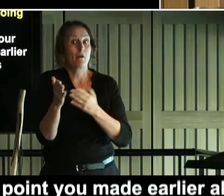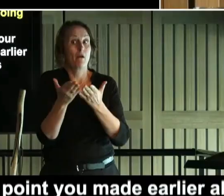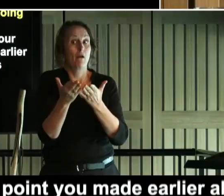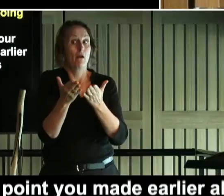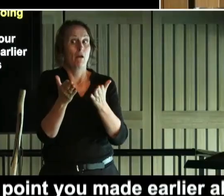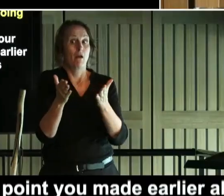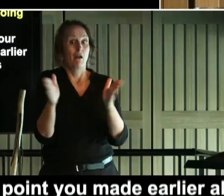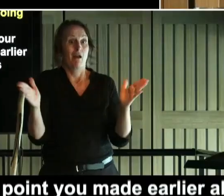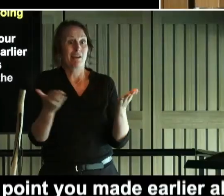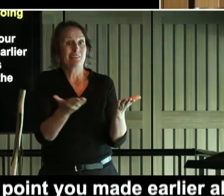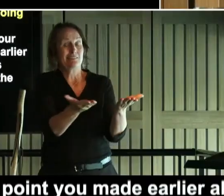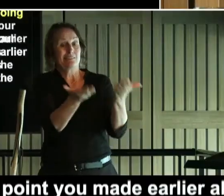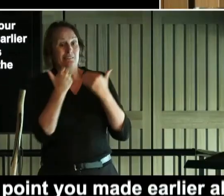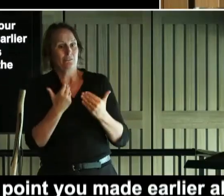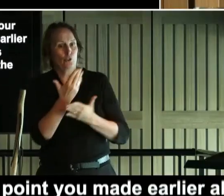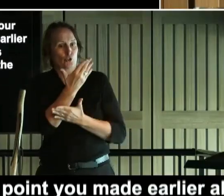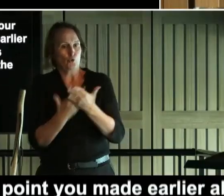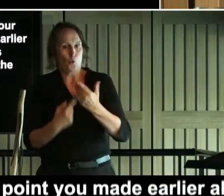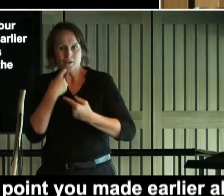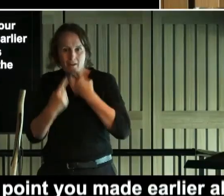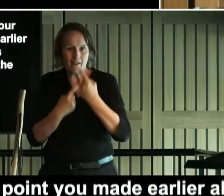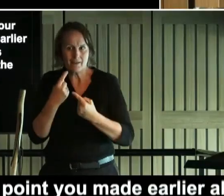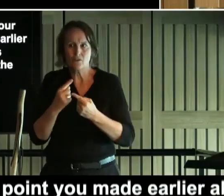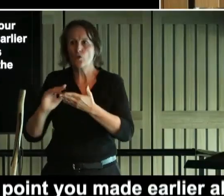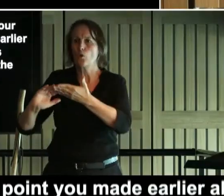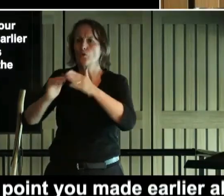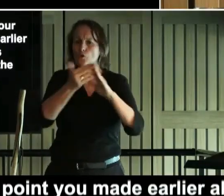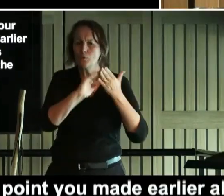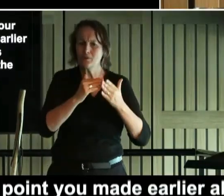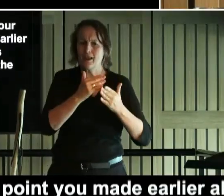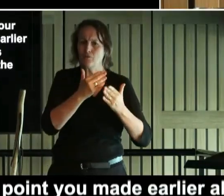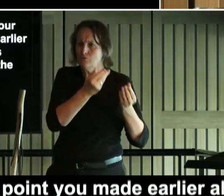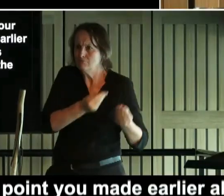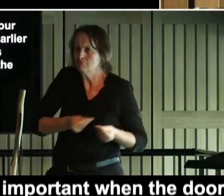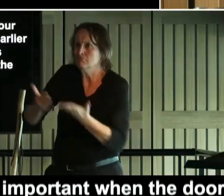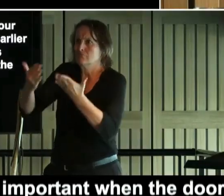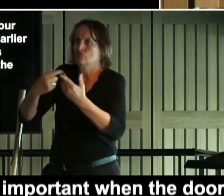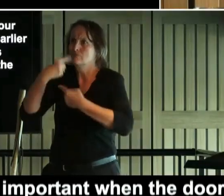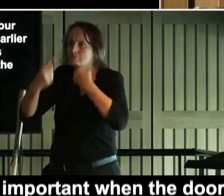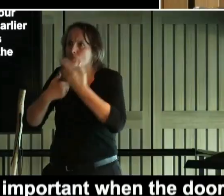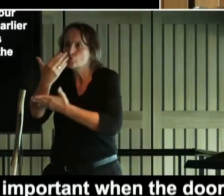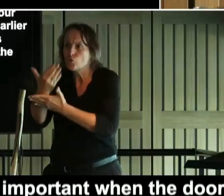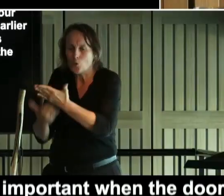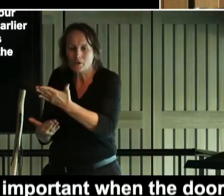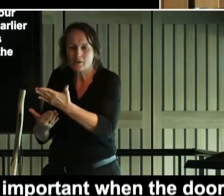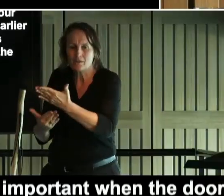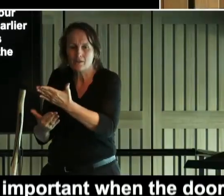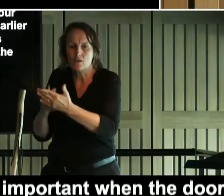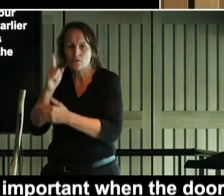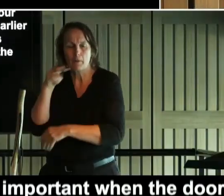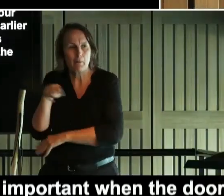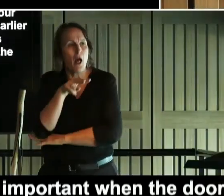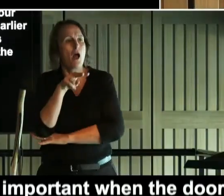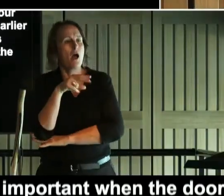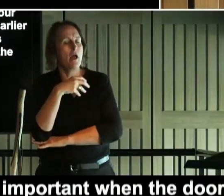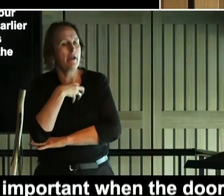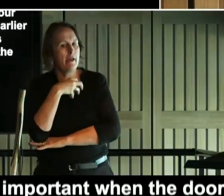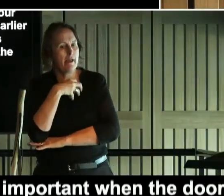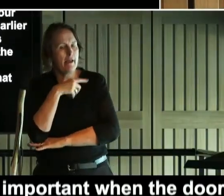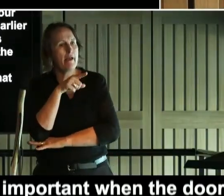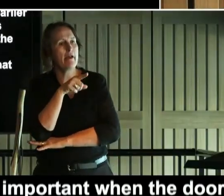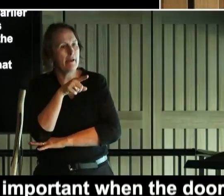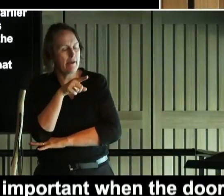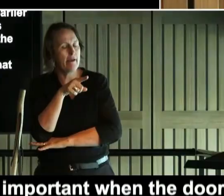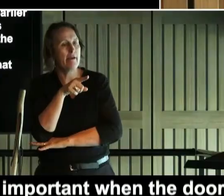happened. How do we as a community communicate those stories so that people are aware of what